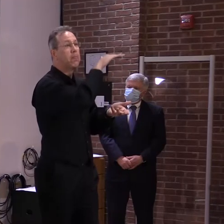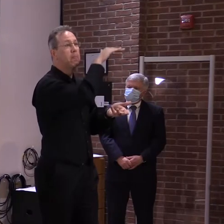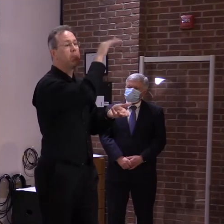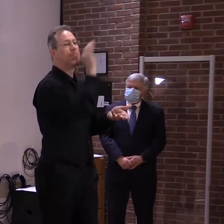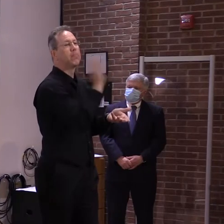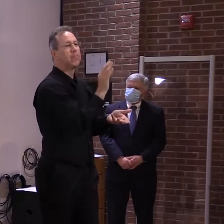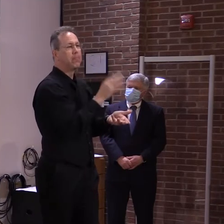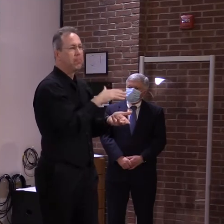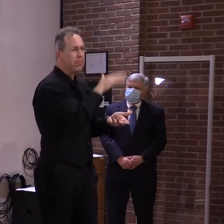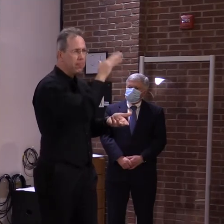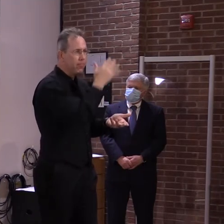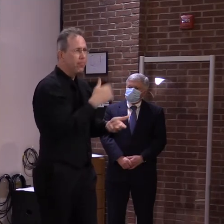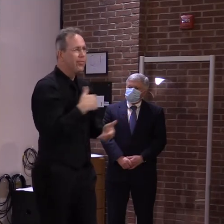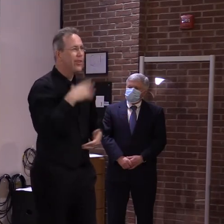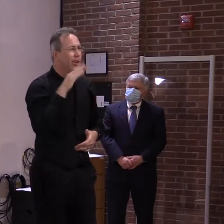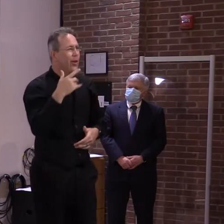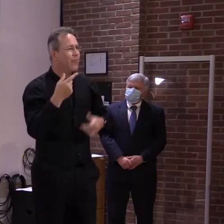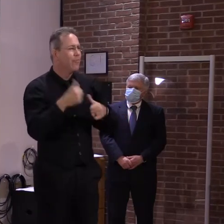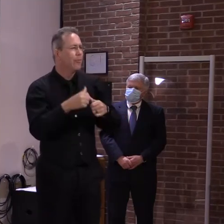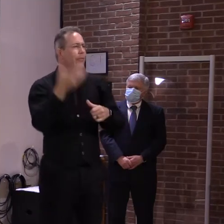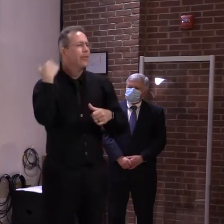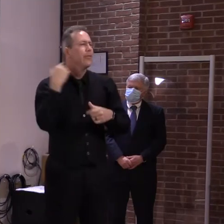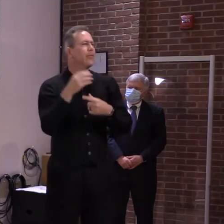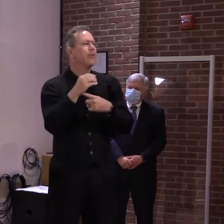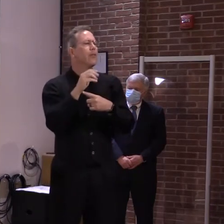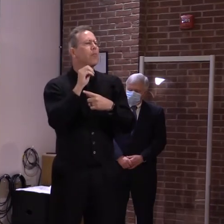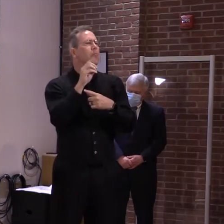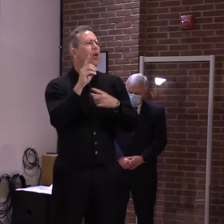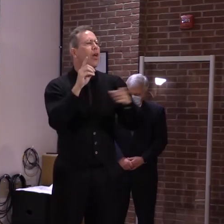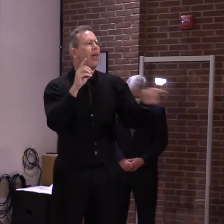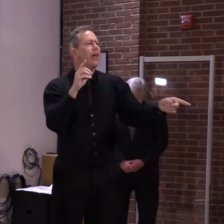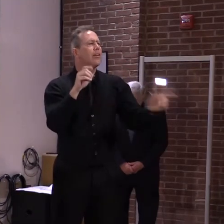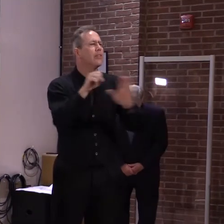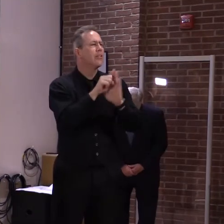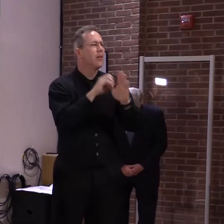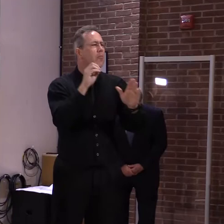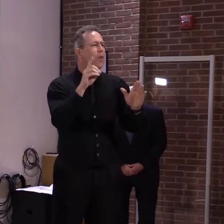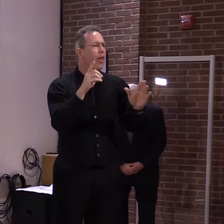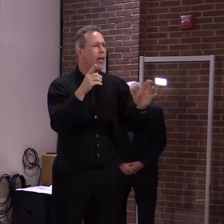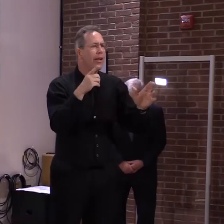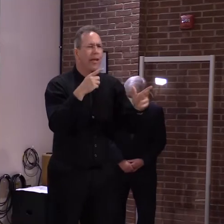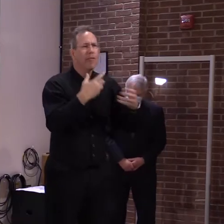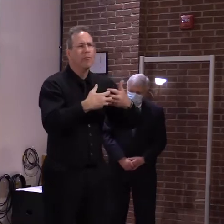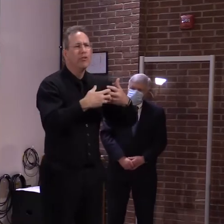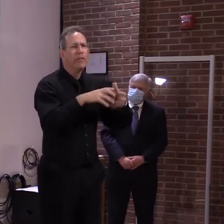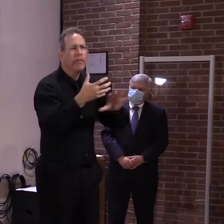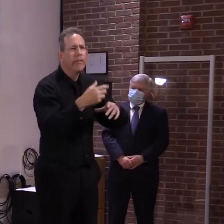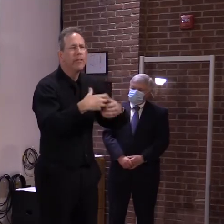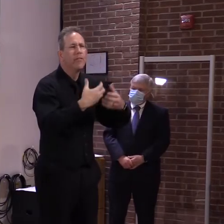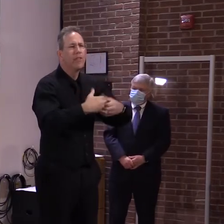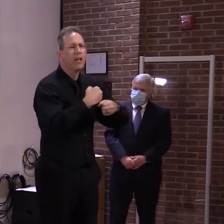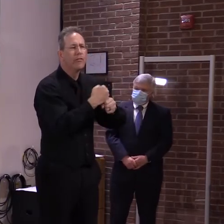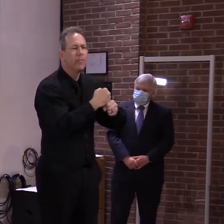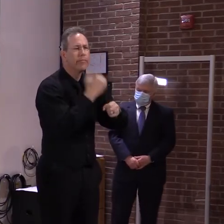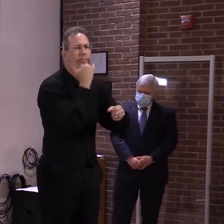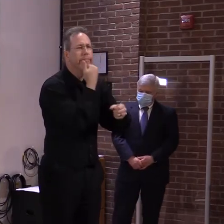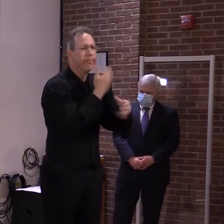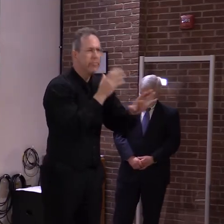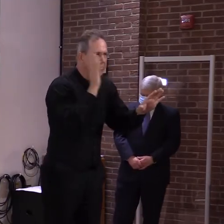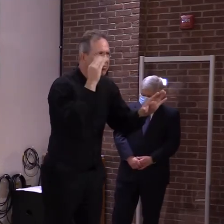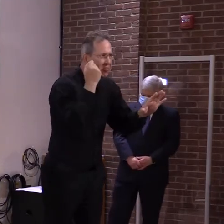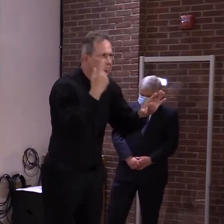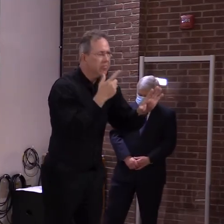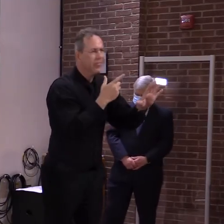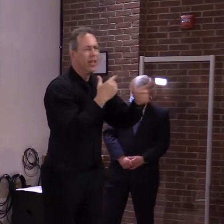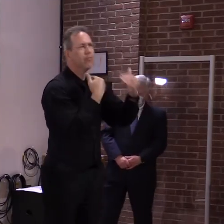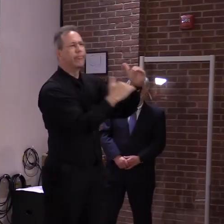given reauthorization at this point to start manufacturing again. So that's what we're hearing the limiting factor is on the Johnson